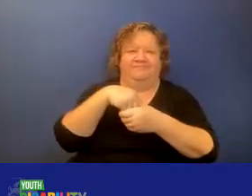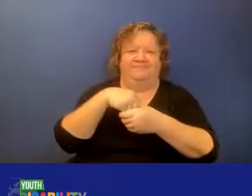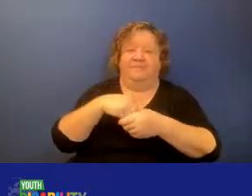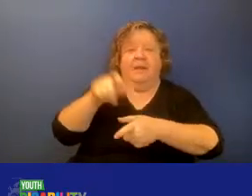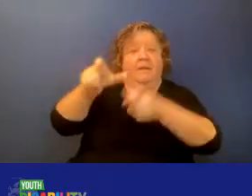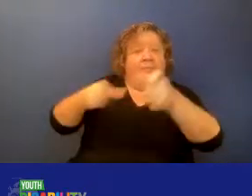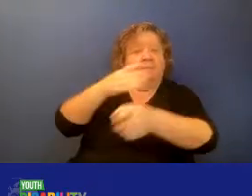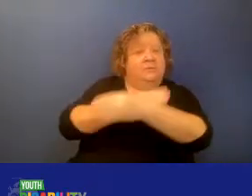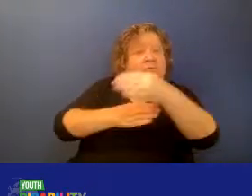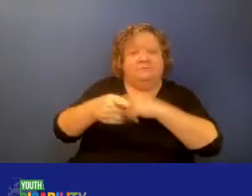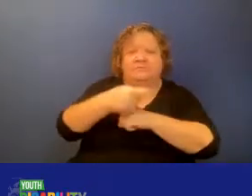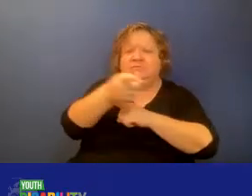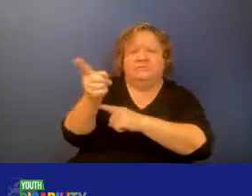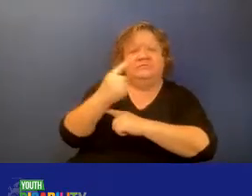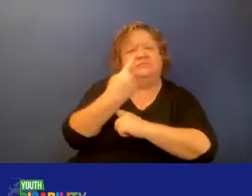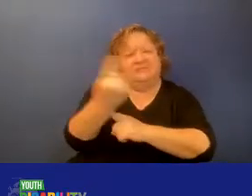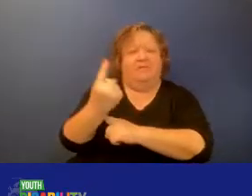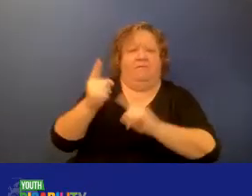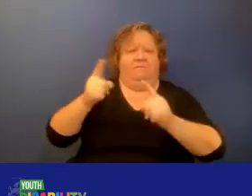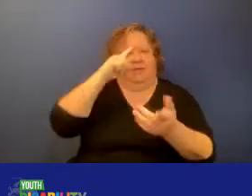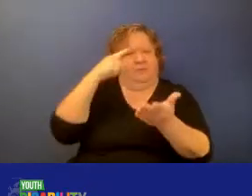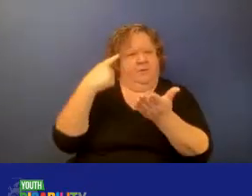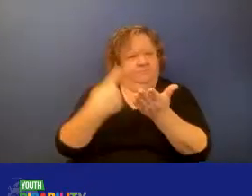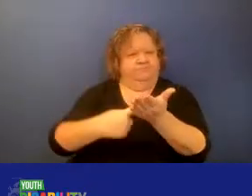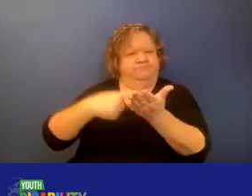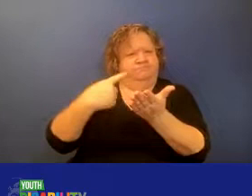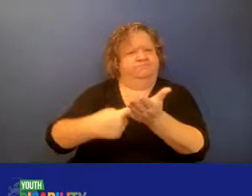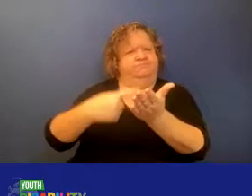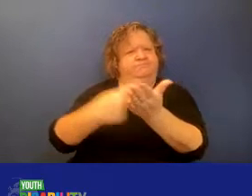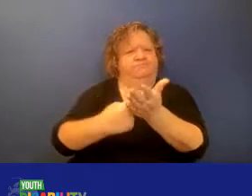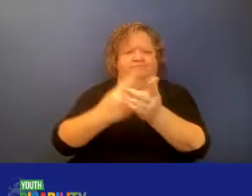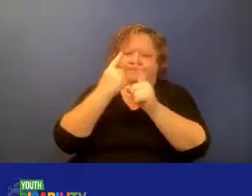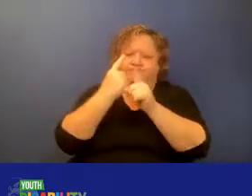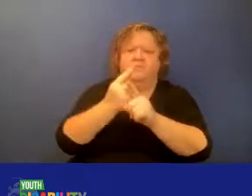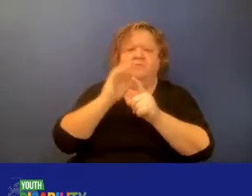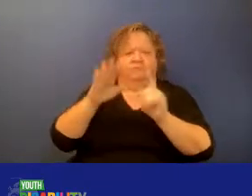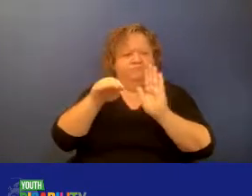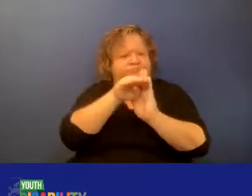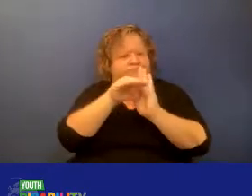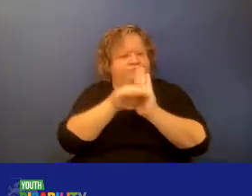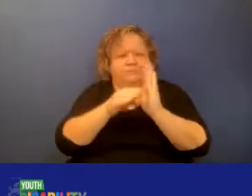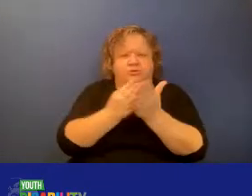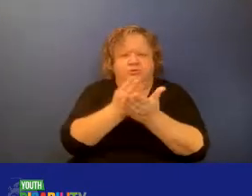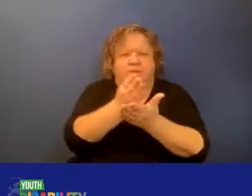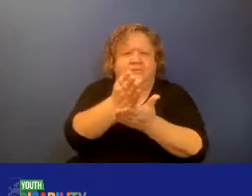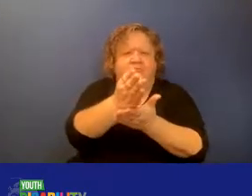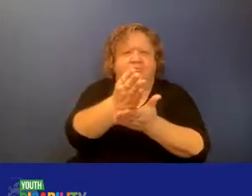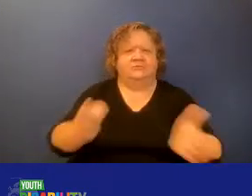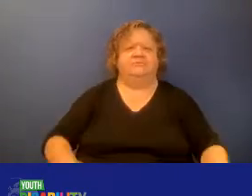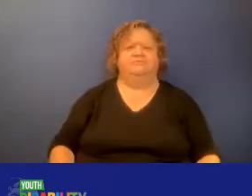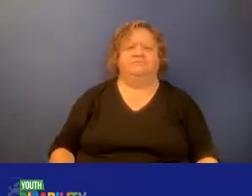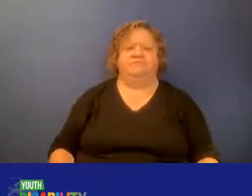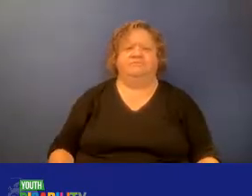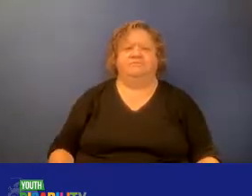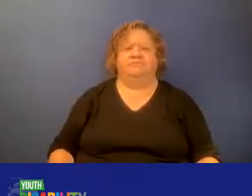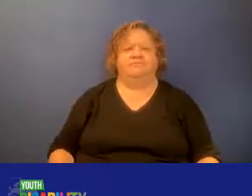any strategy to be taken. There is no more need to talk about the reasons why we must combat stigma and